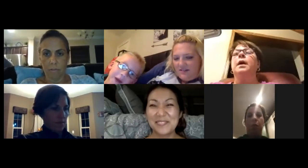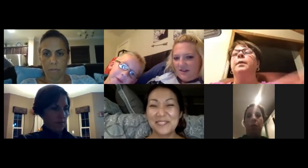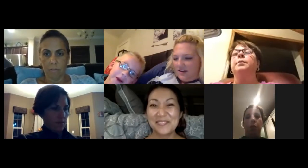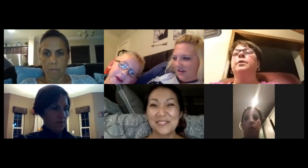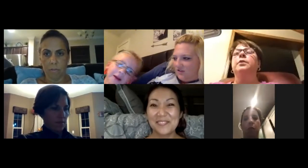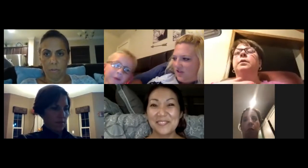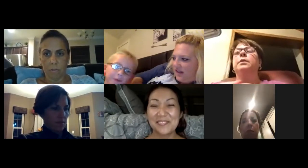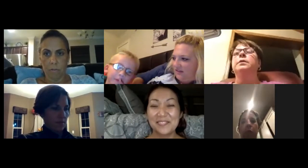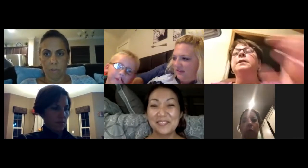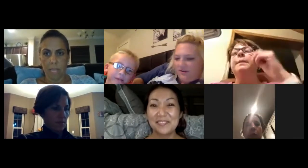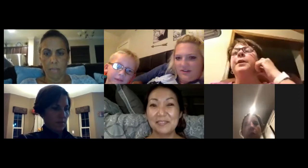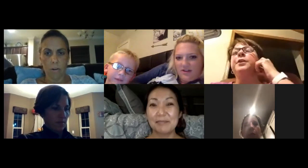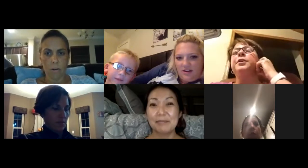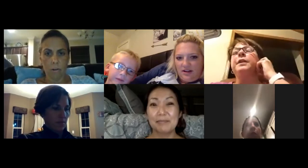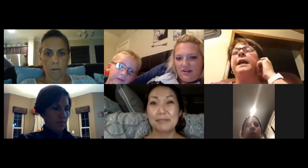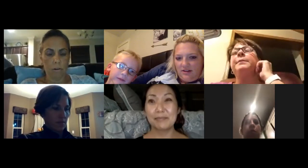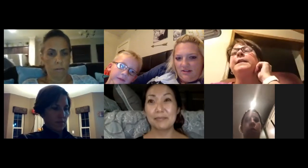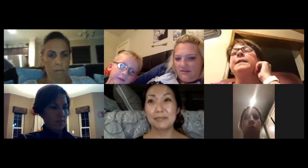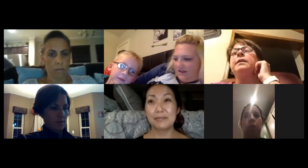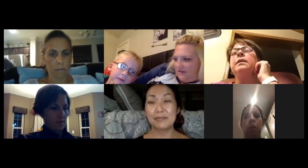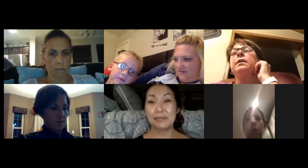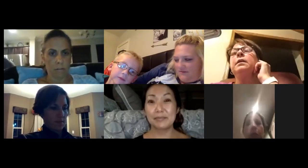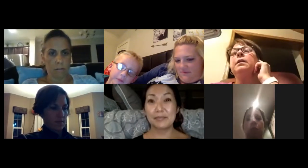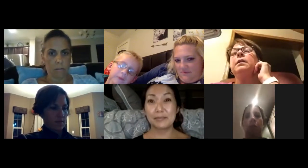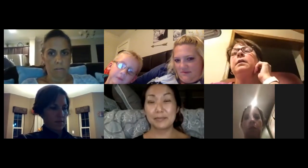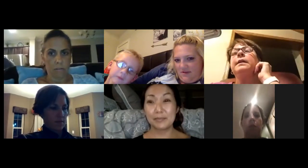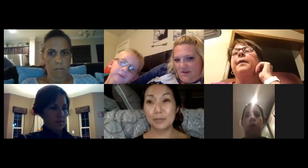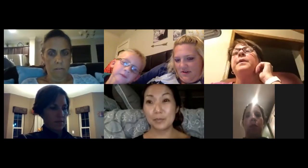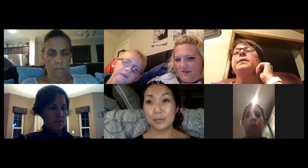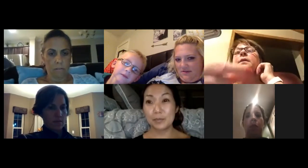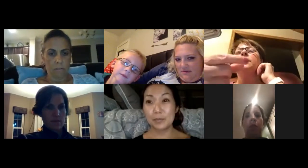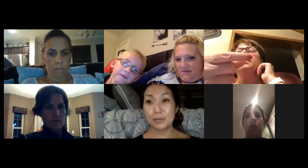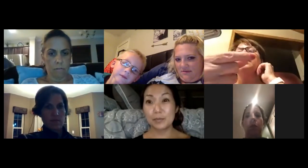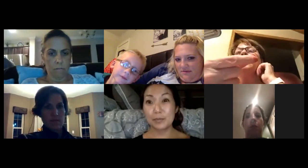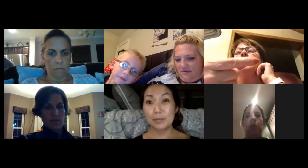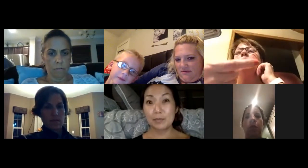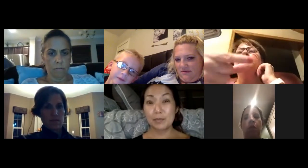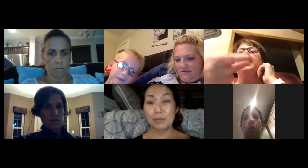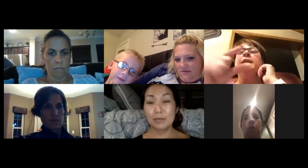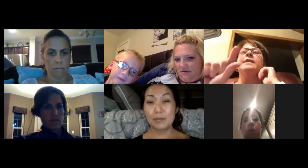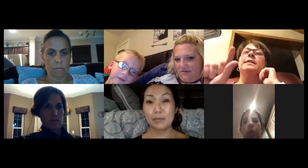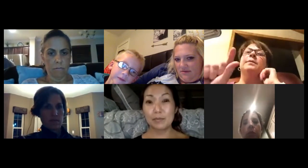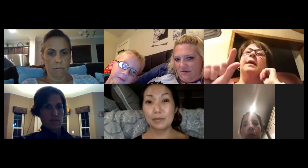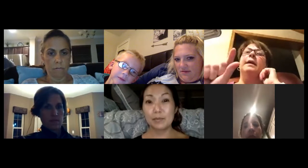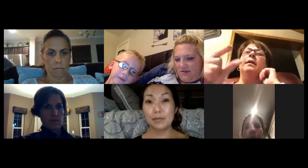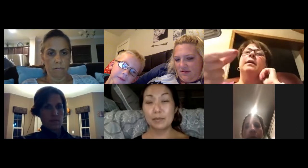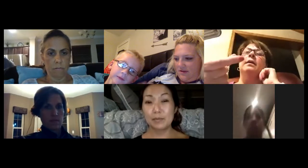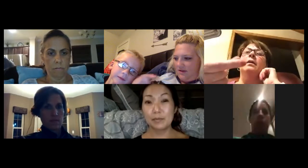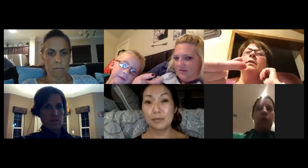Yeah. Hang on. To spell your name, Grayson? Yeah. Yeah. Mhm. So a G is this way.